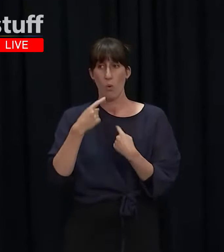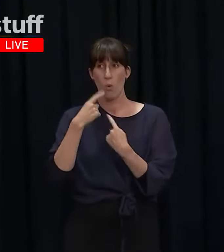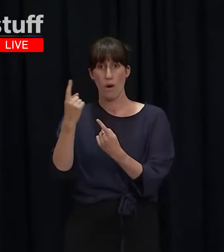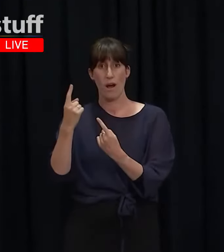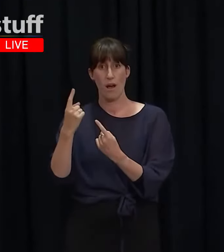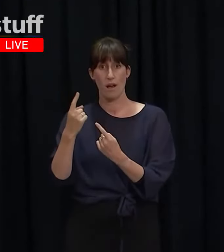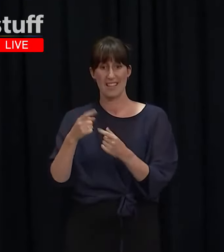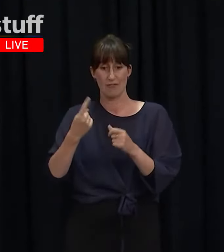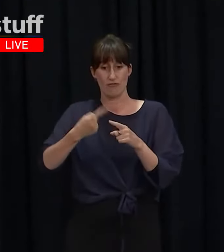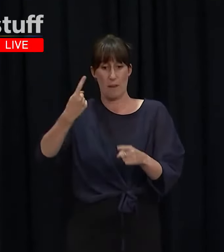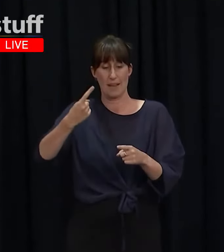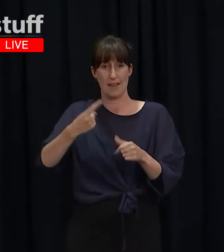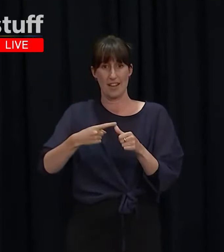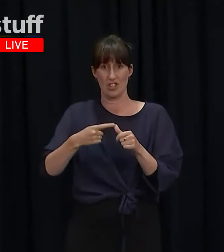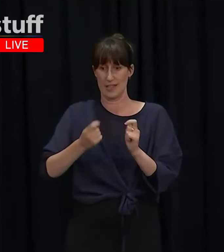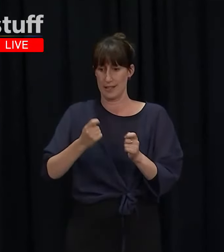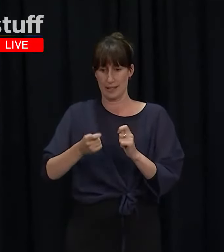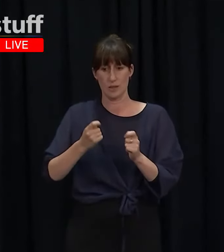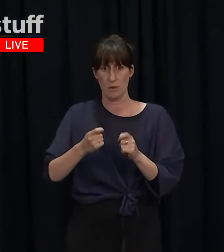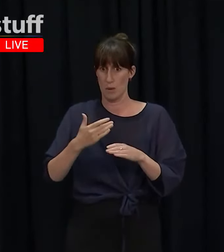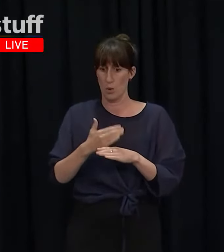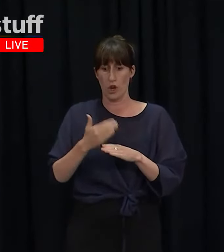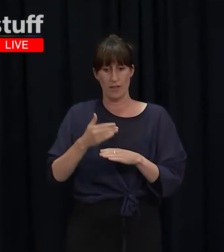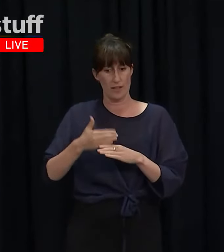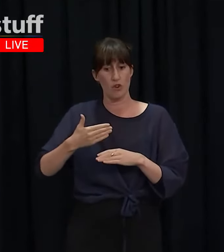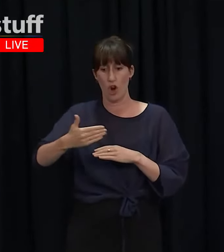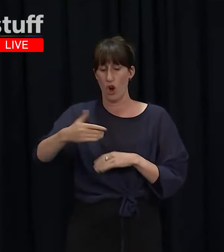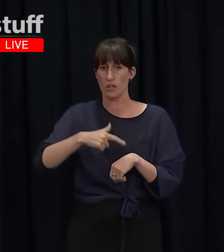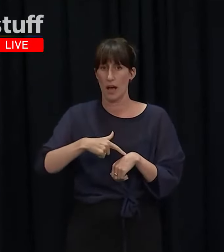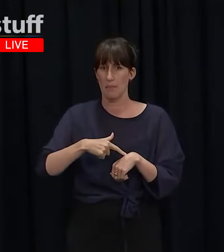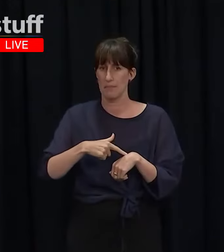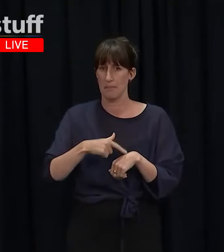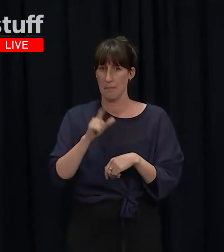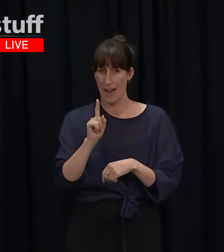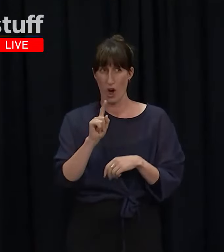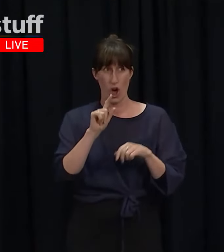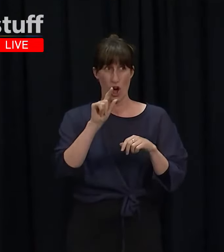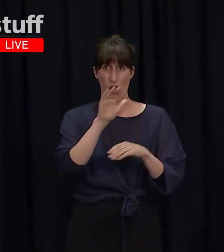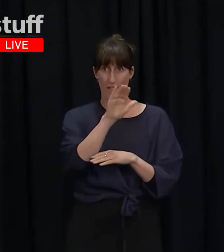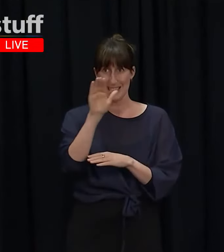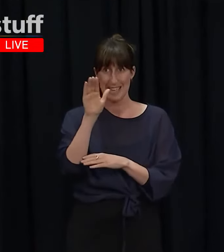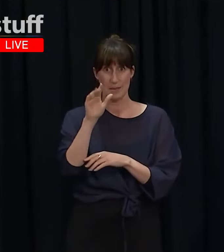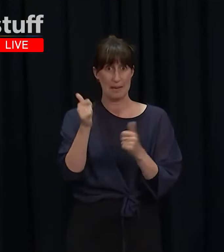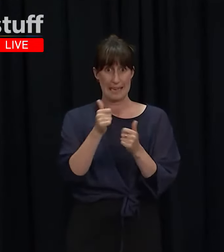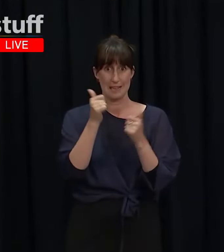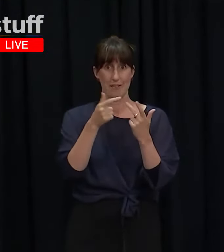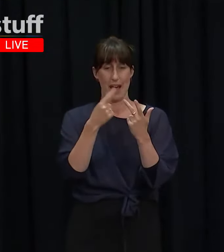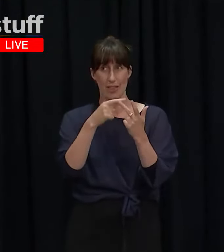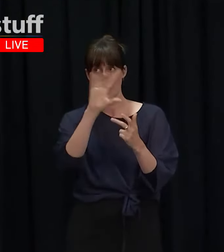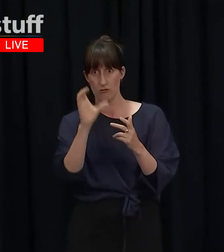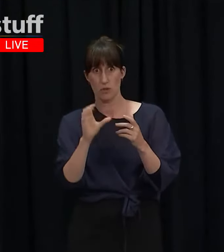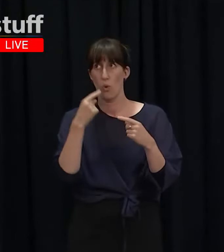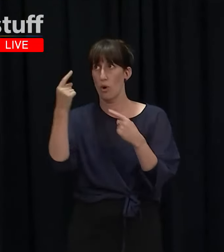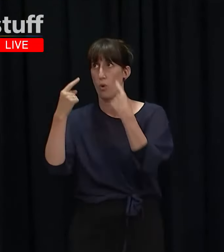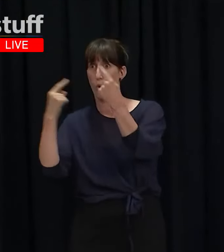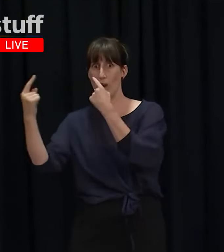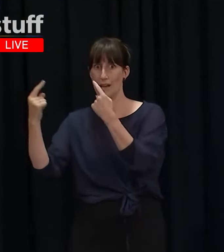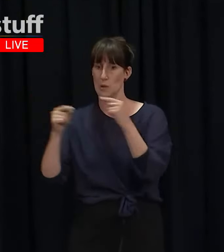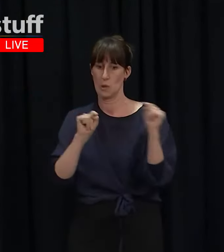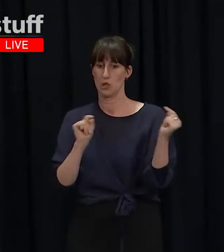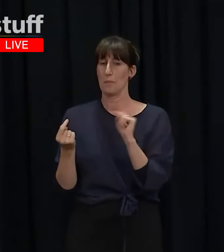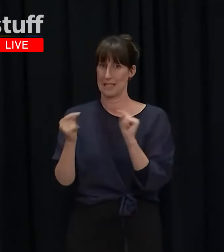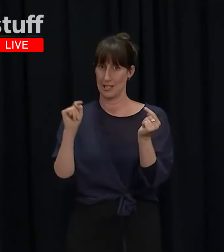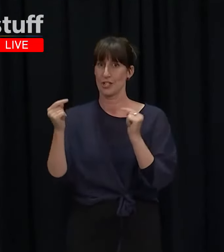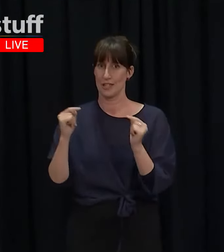tests in what is a very, very competitive global market, and we have a lot on order. The challenge is, and what we are working with